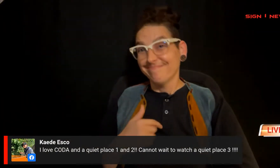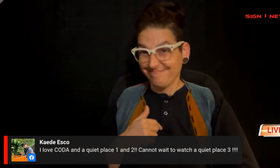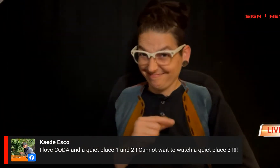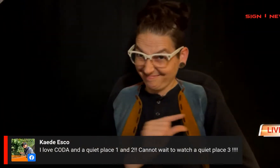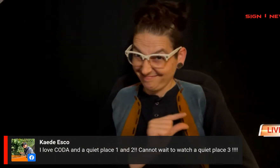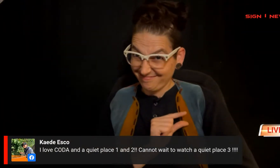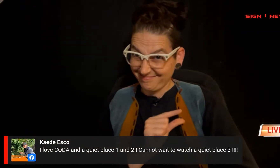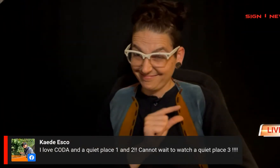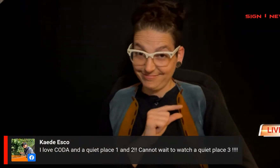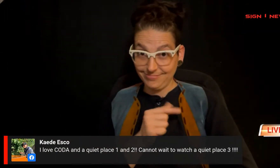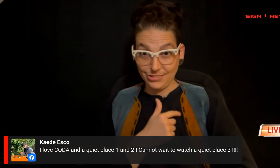Hmm.